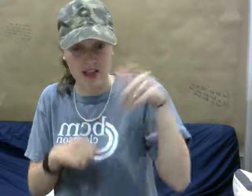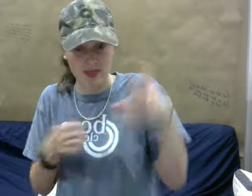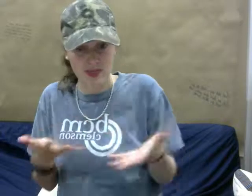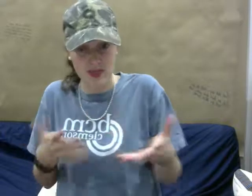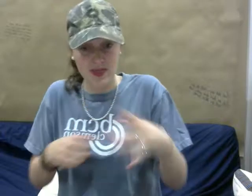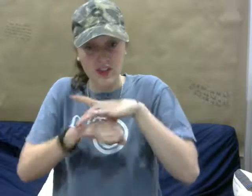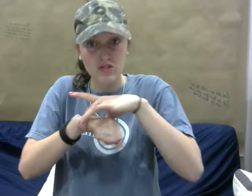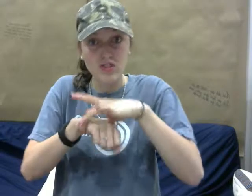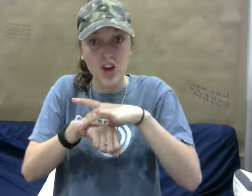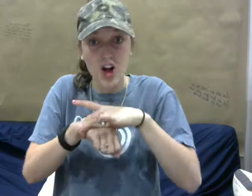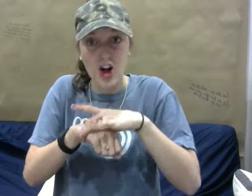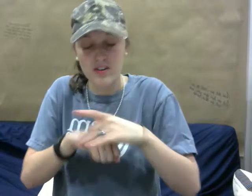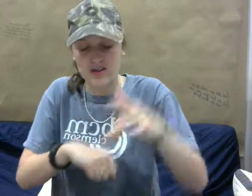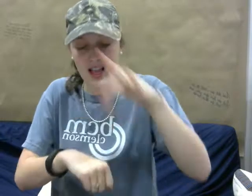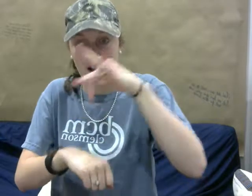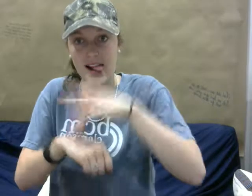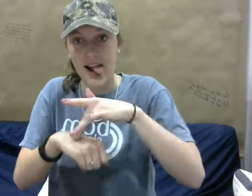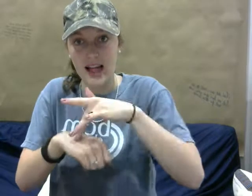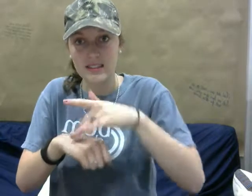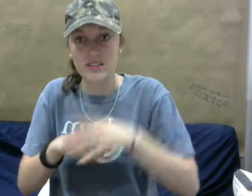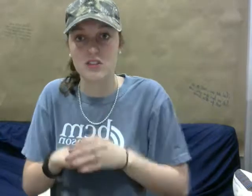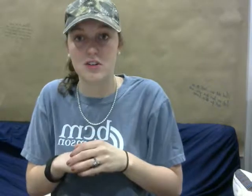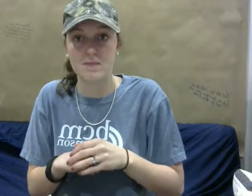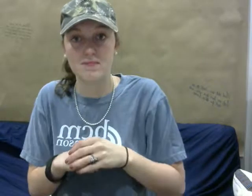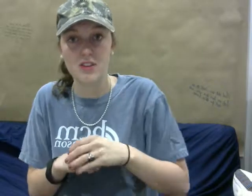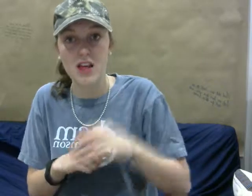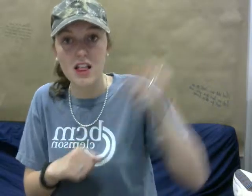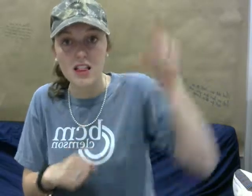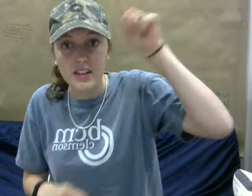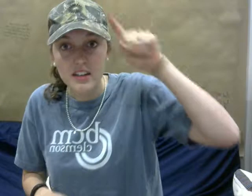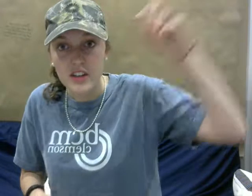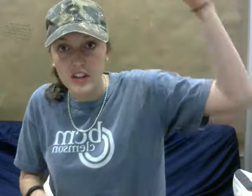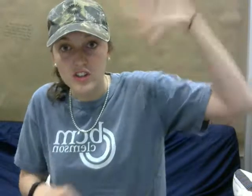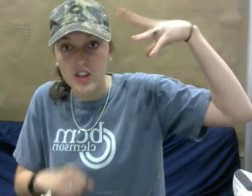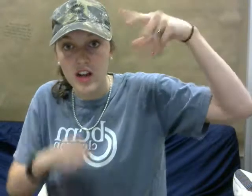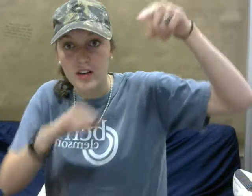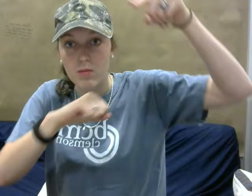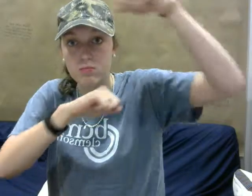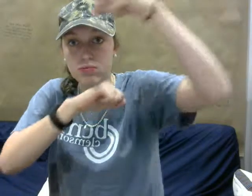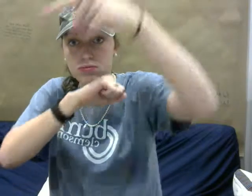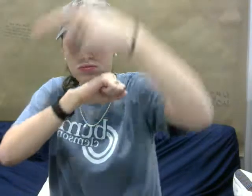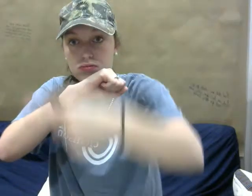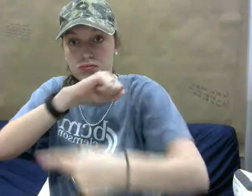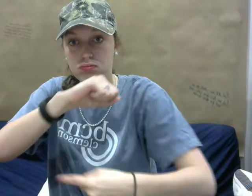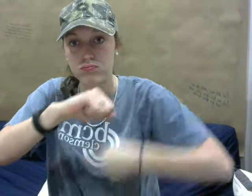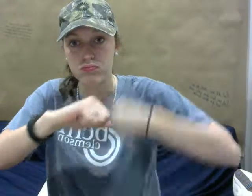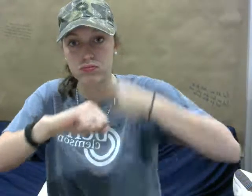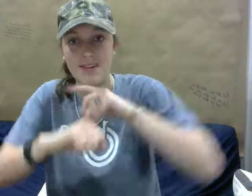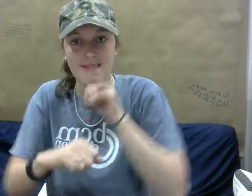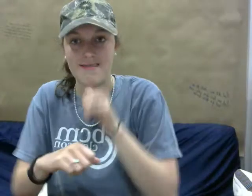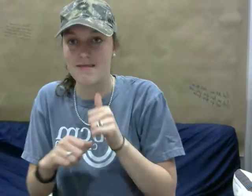planets orbited the Earth. At that time, astronomers only knew about the 5 planets closest to